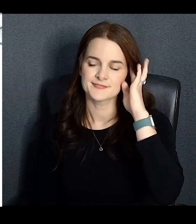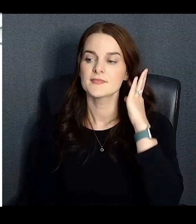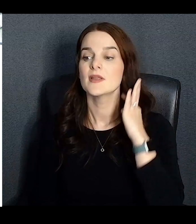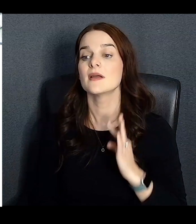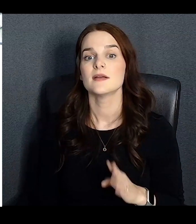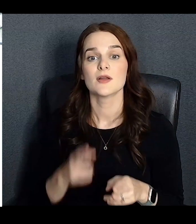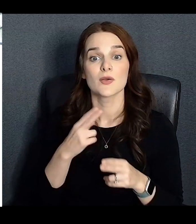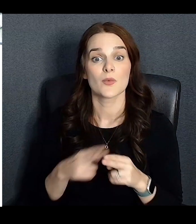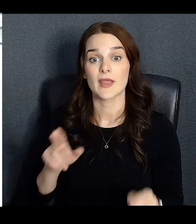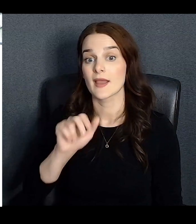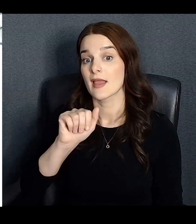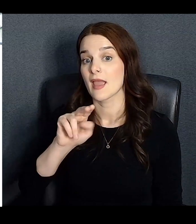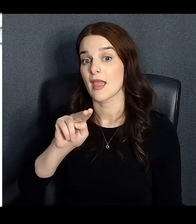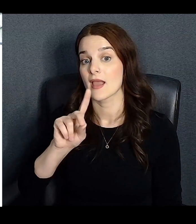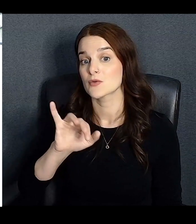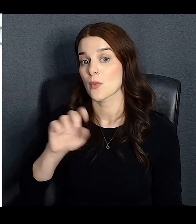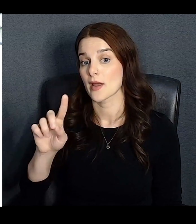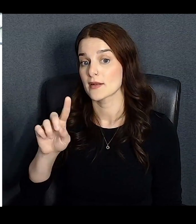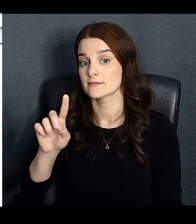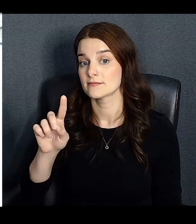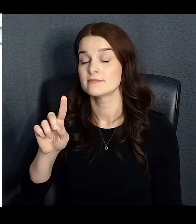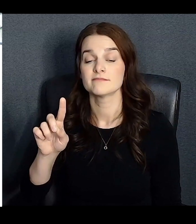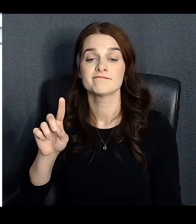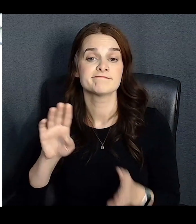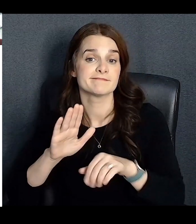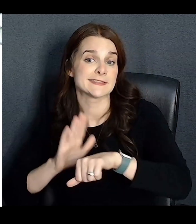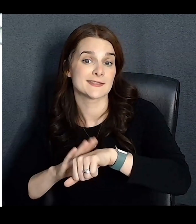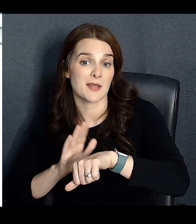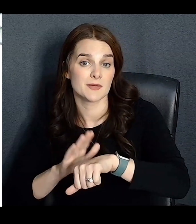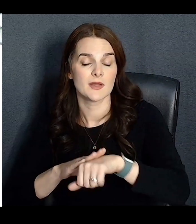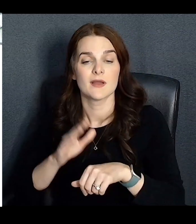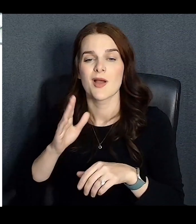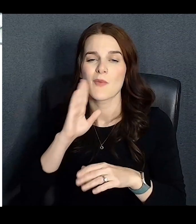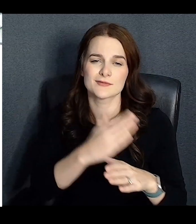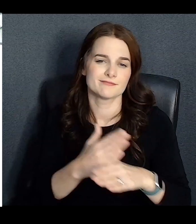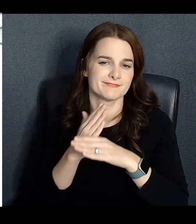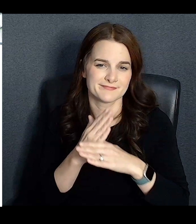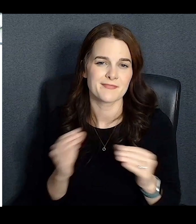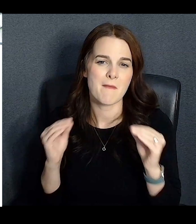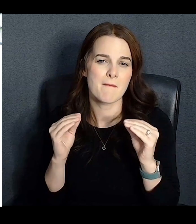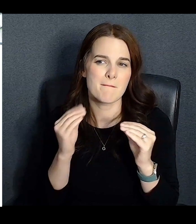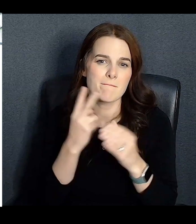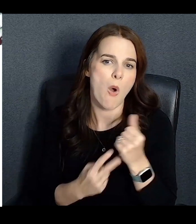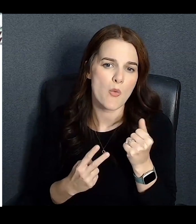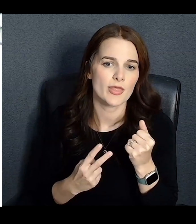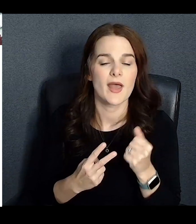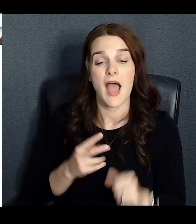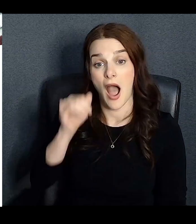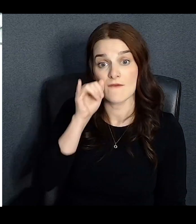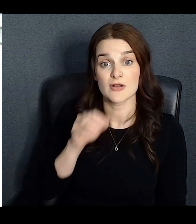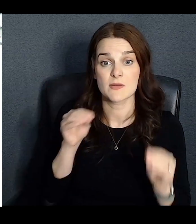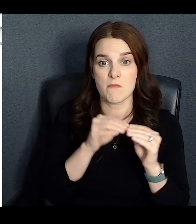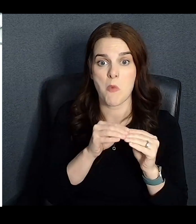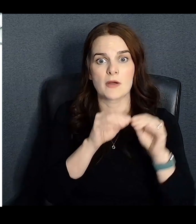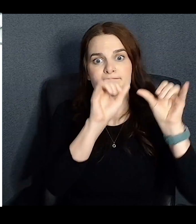Quick Android disclaimer. Tom mentioned this a little bit. We're going to be sharing a little bit of both, but iPhones are much more